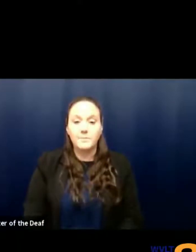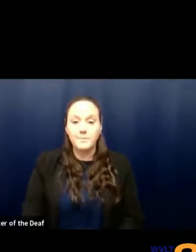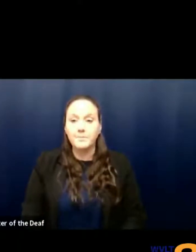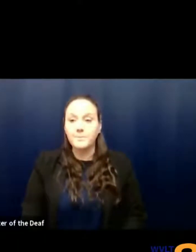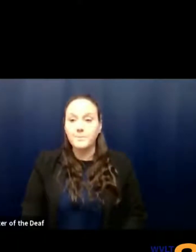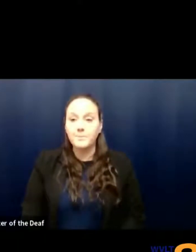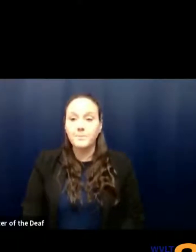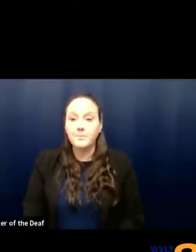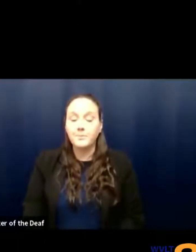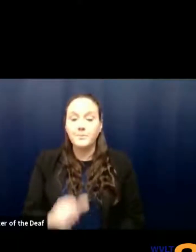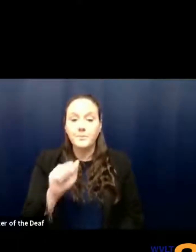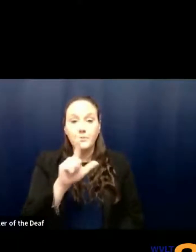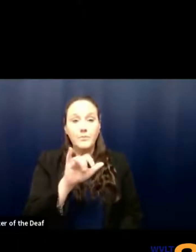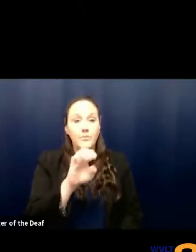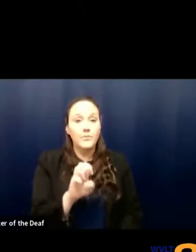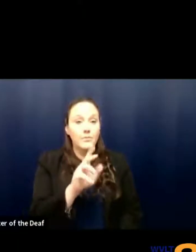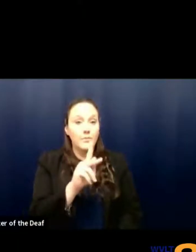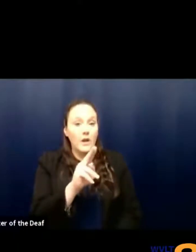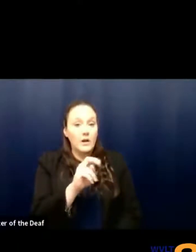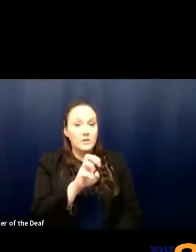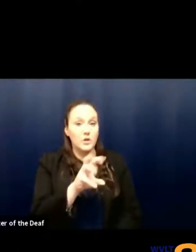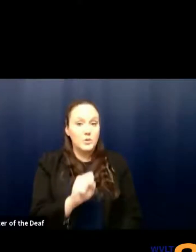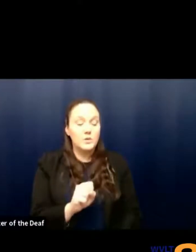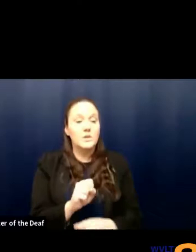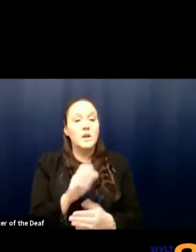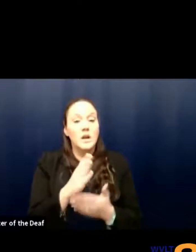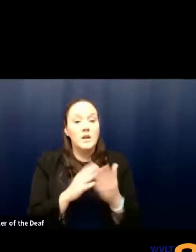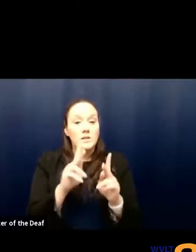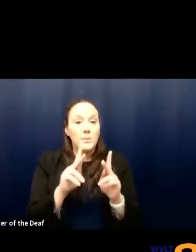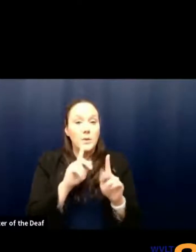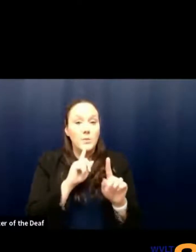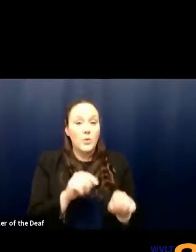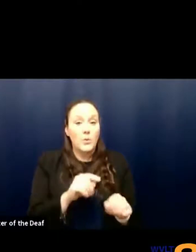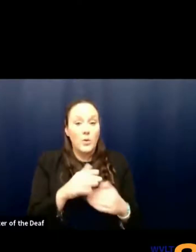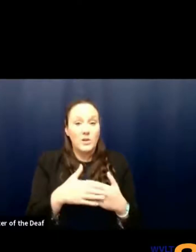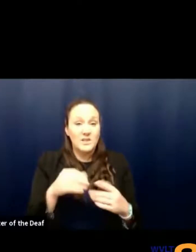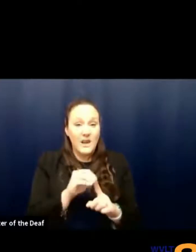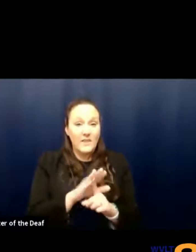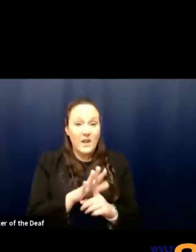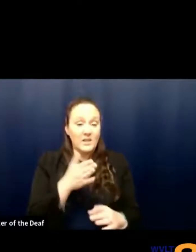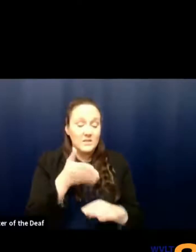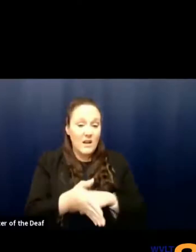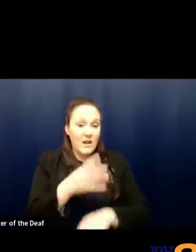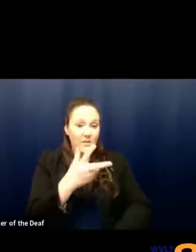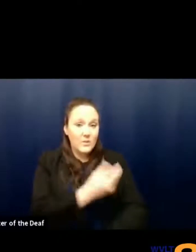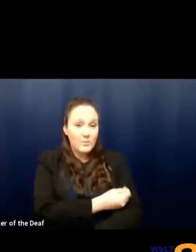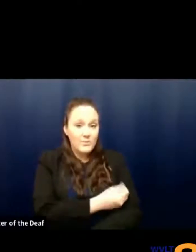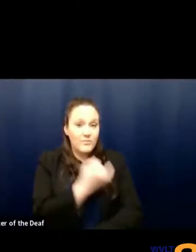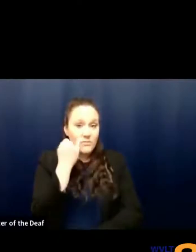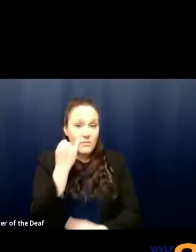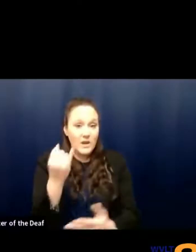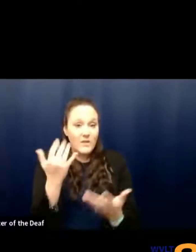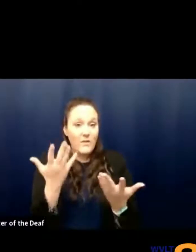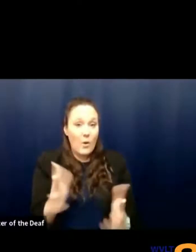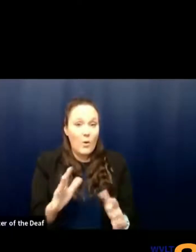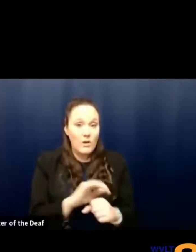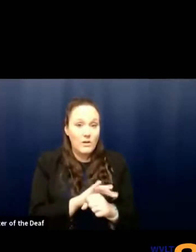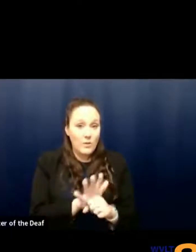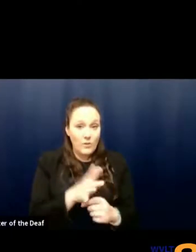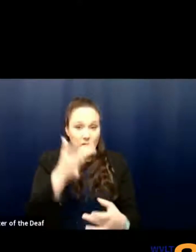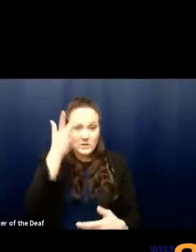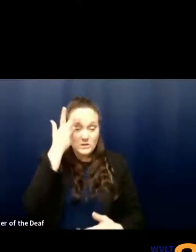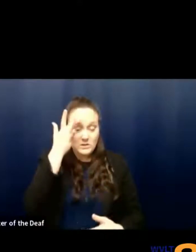Allie with Knox News, some people have reported severe side effects after being vaccinated if they've already had COVID-19. What should people